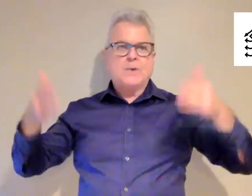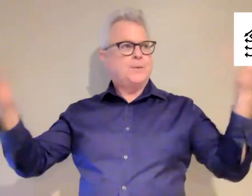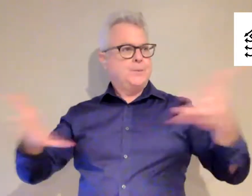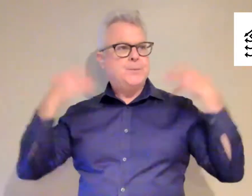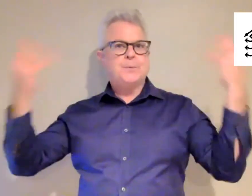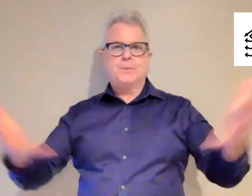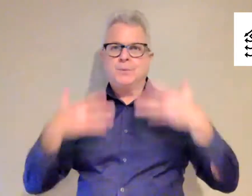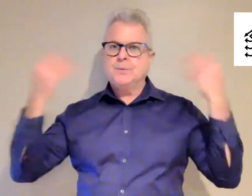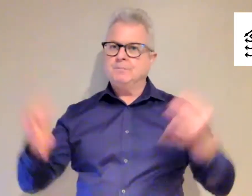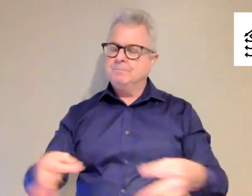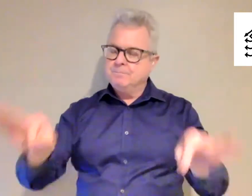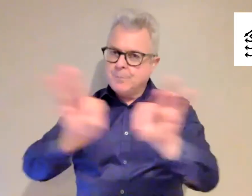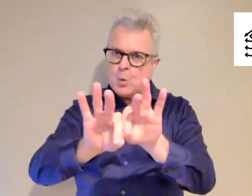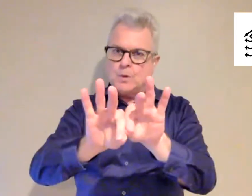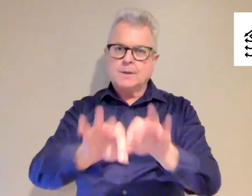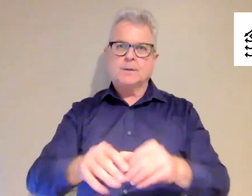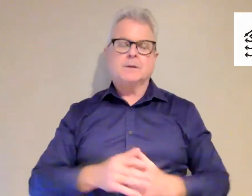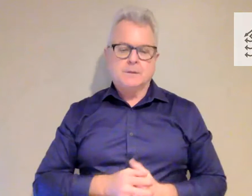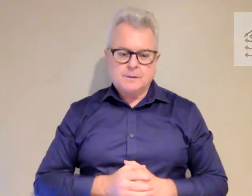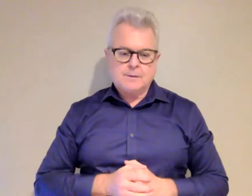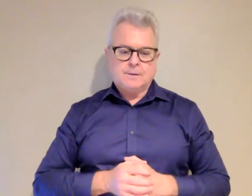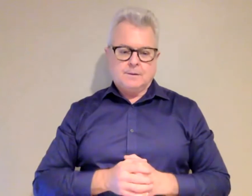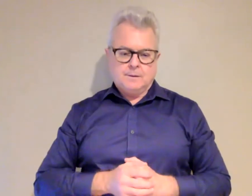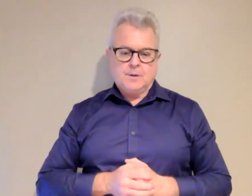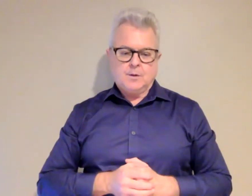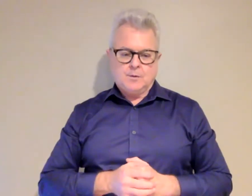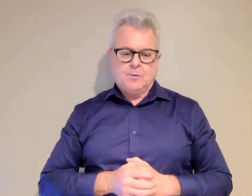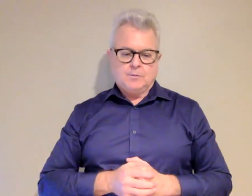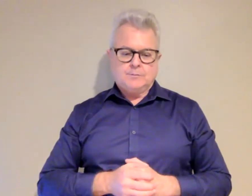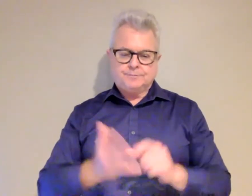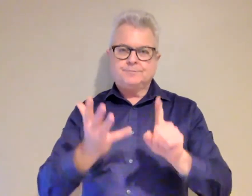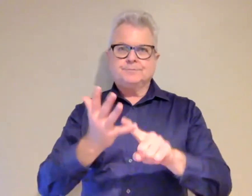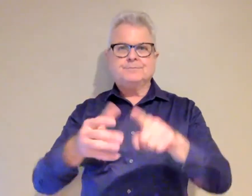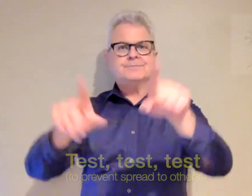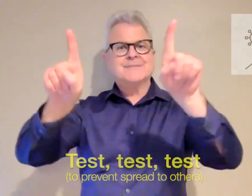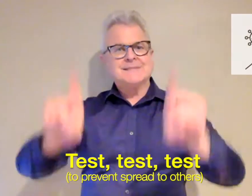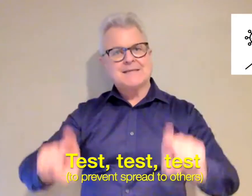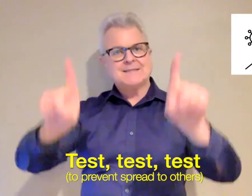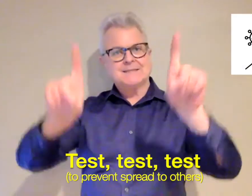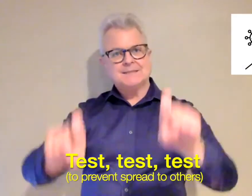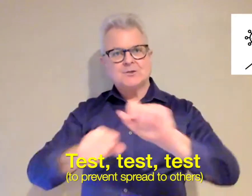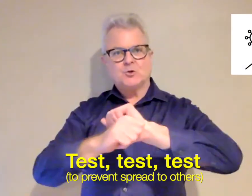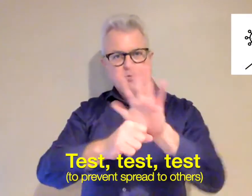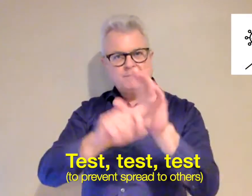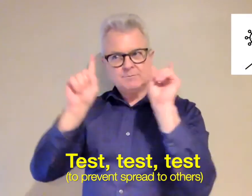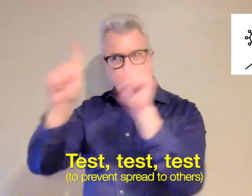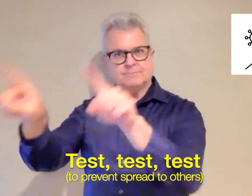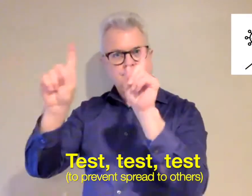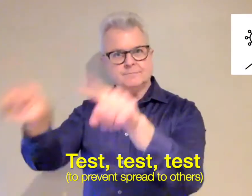cold, a little fresh air is good. It's important to have circulation and ventilation of fresh air.